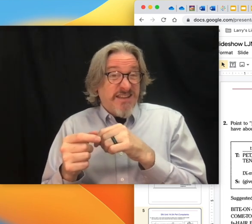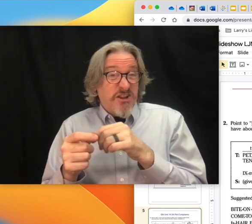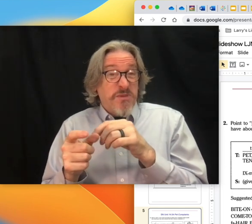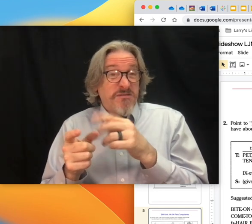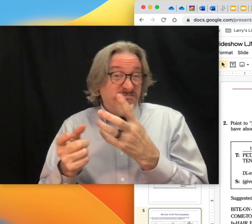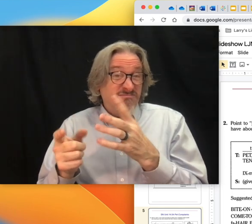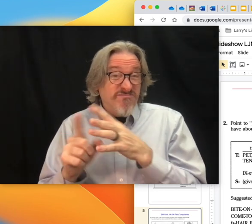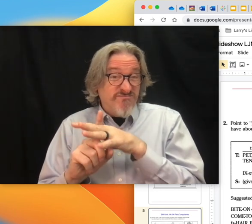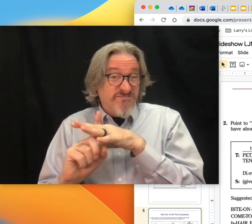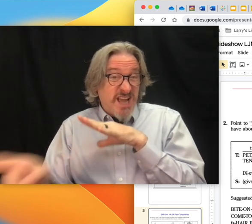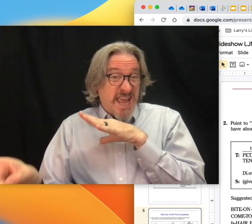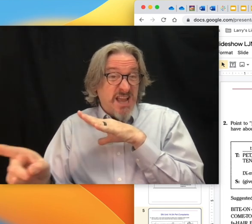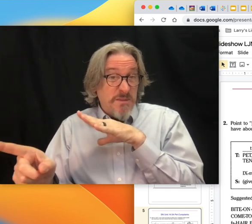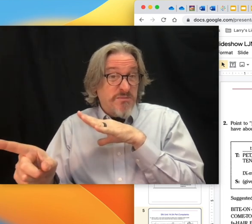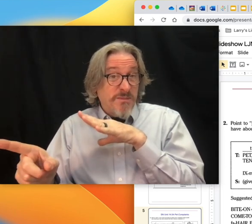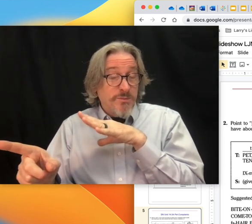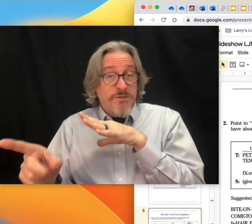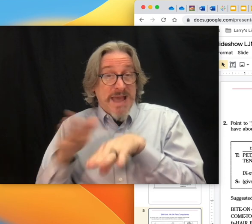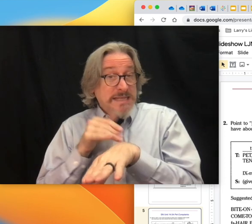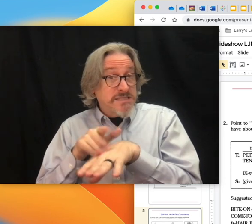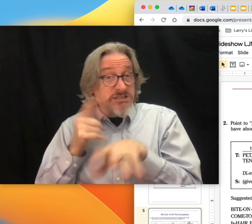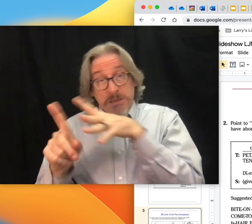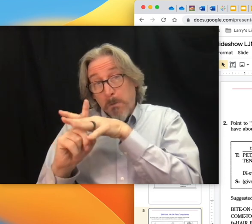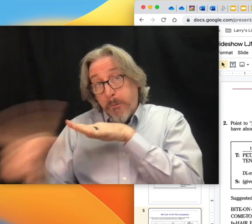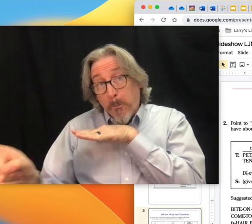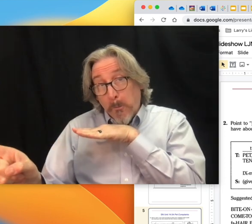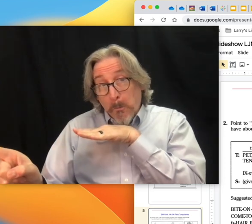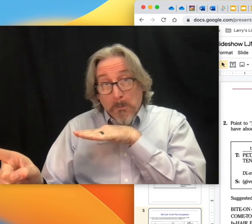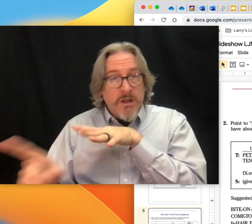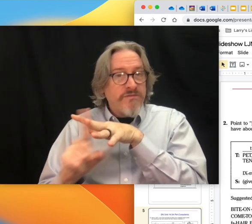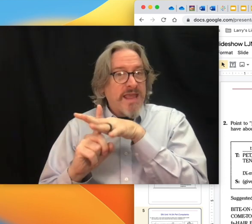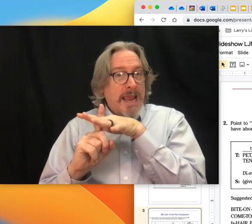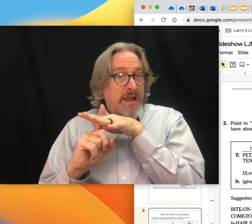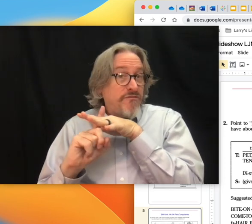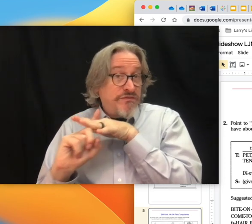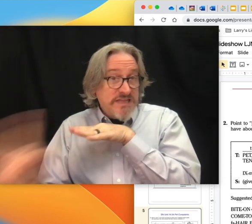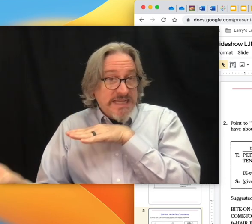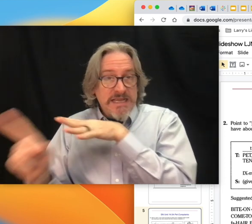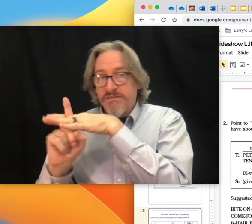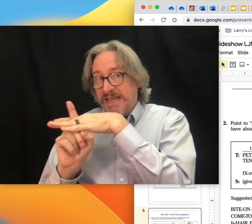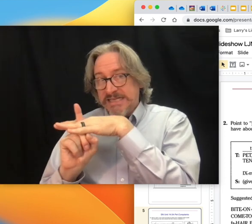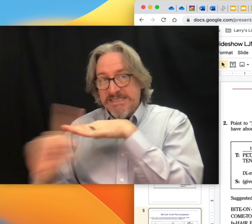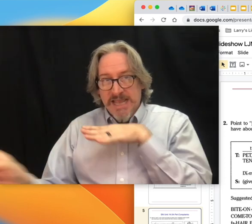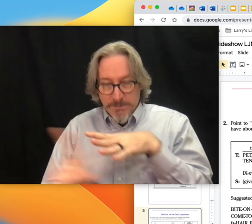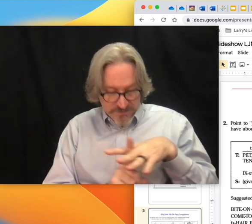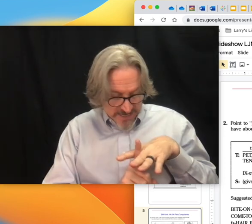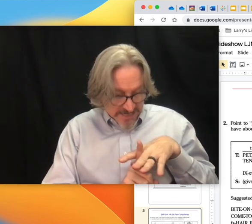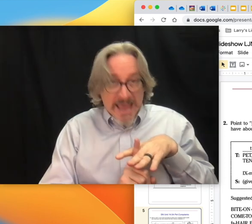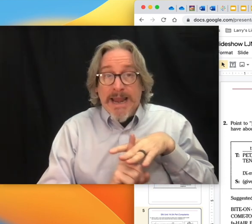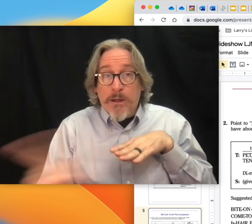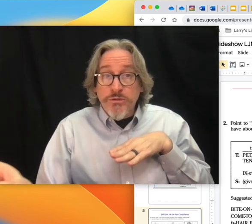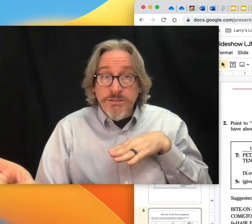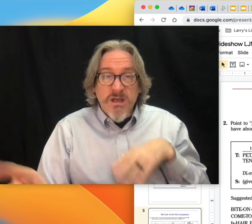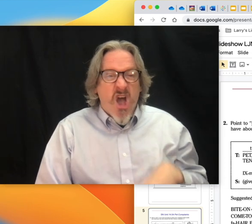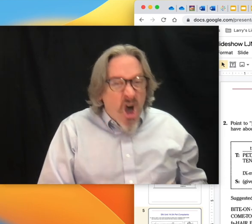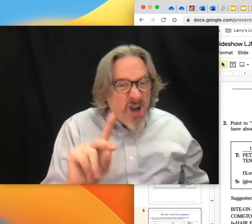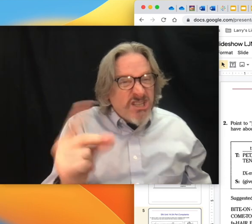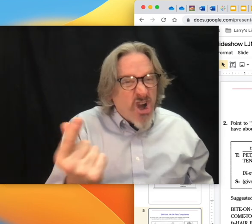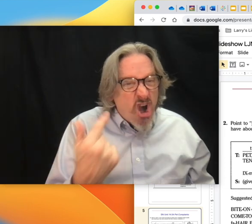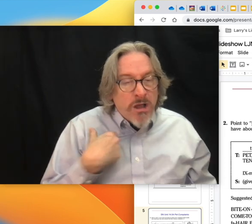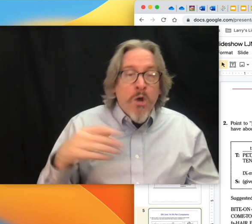This isn't in there, but a common problem with pets. They flee, they escape, they get out.